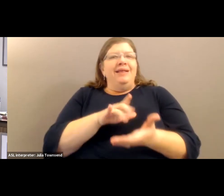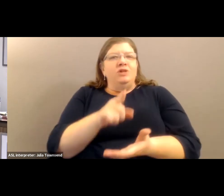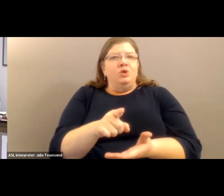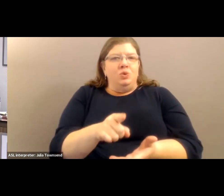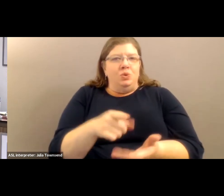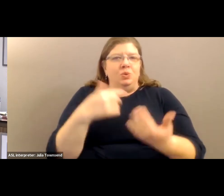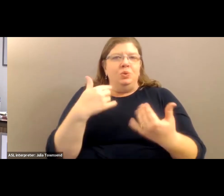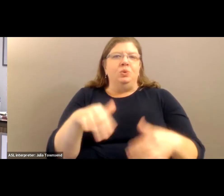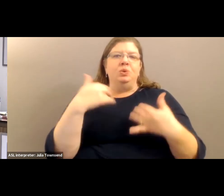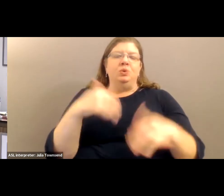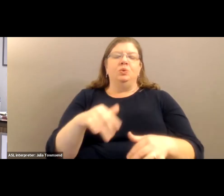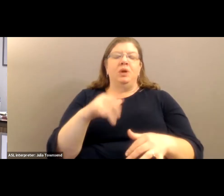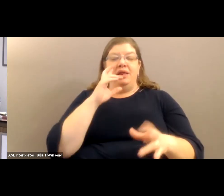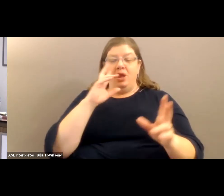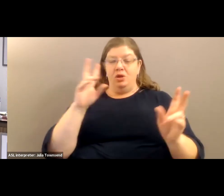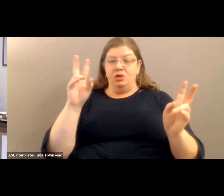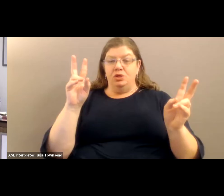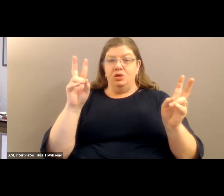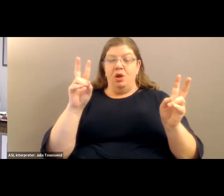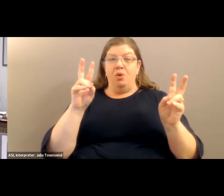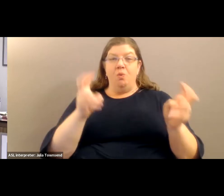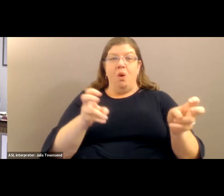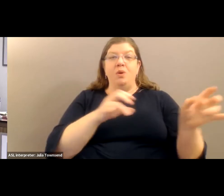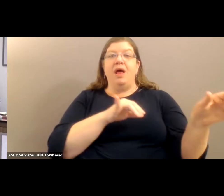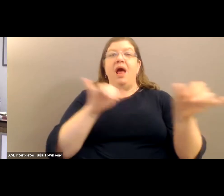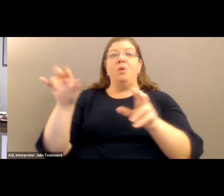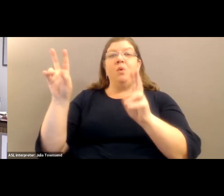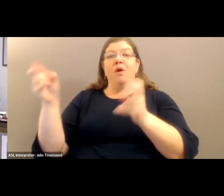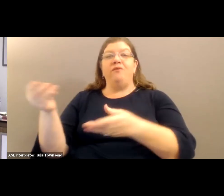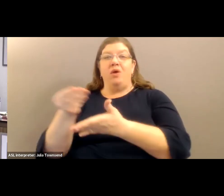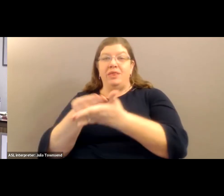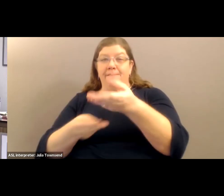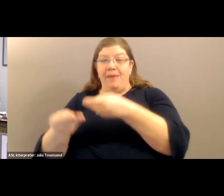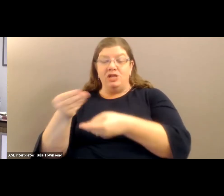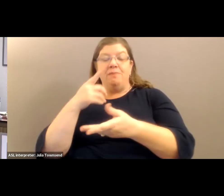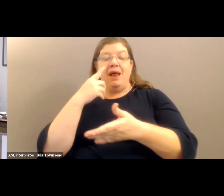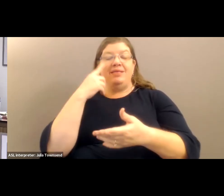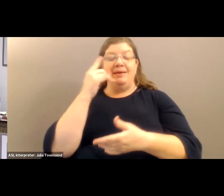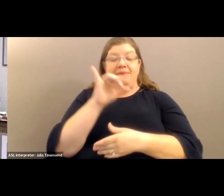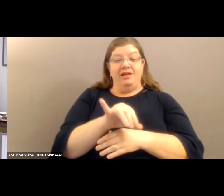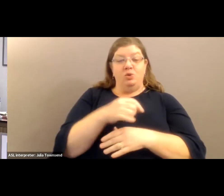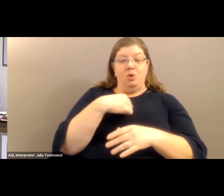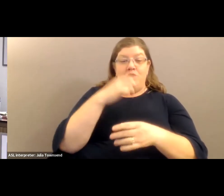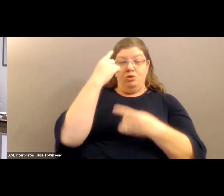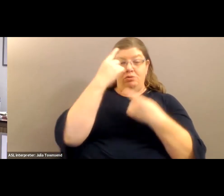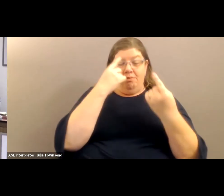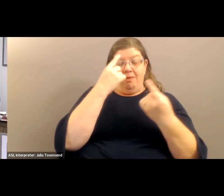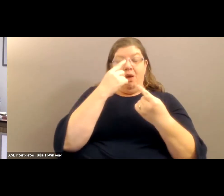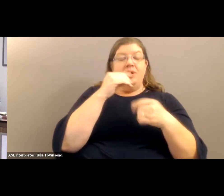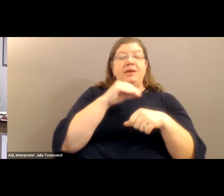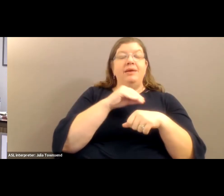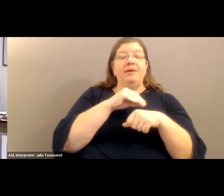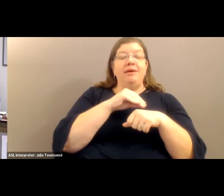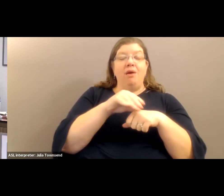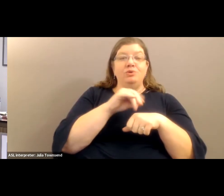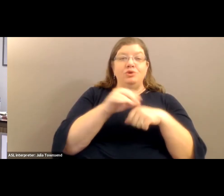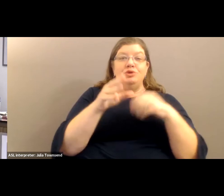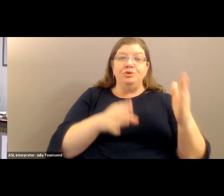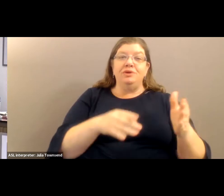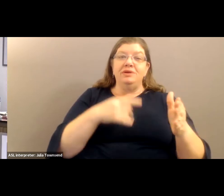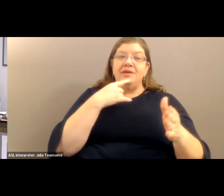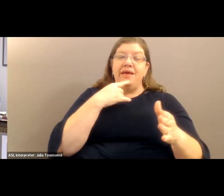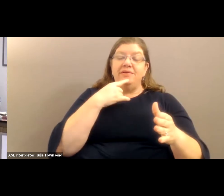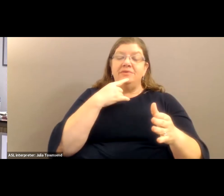I just like to do a quote that I'll also be doing for my budget, but I think about this when we talk about counselors. It says, speak